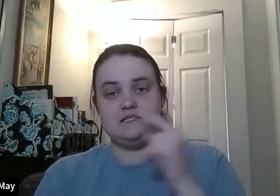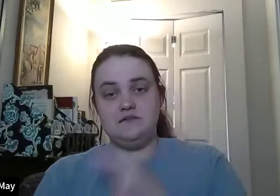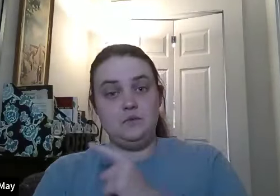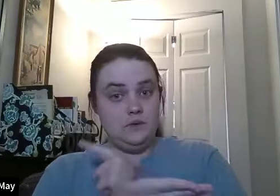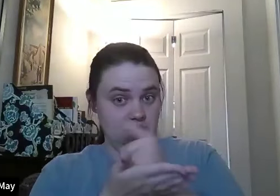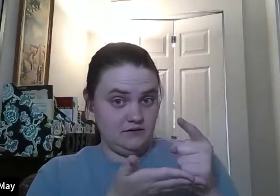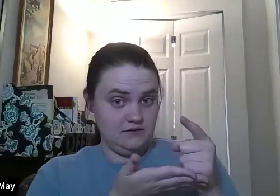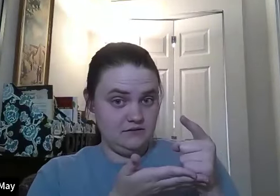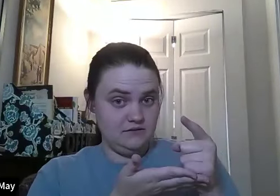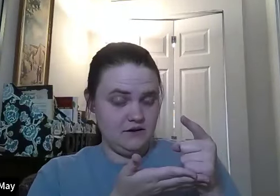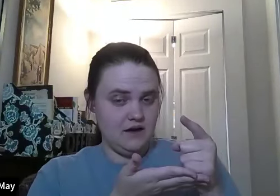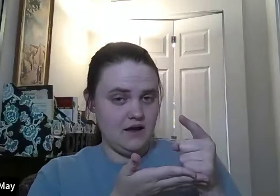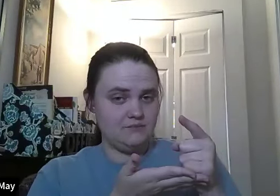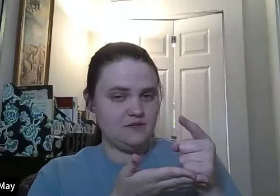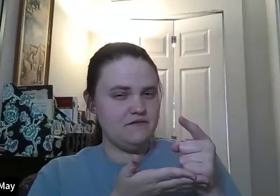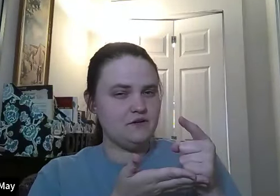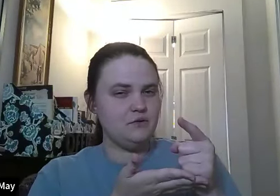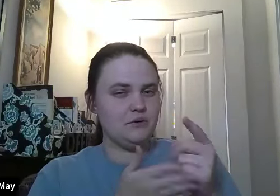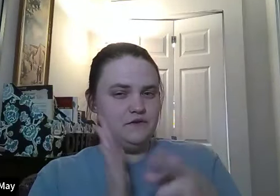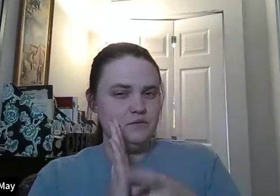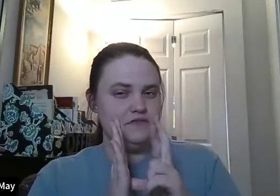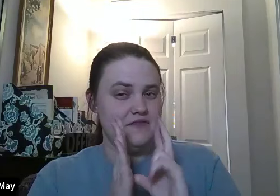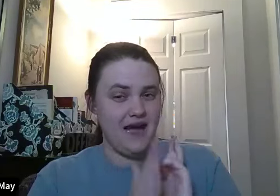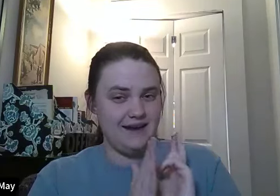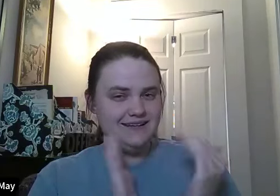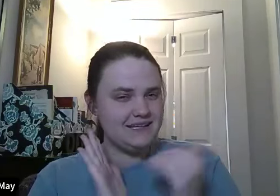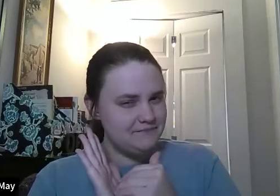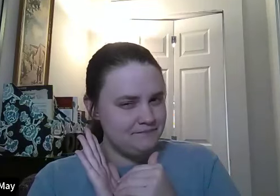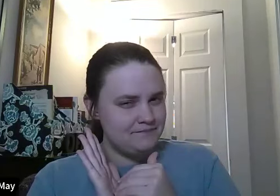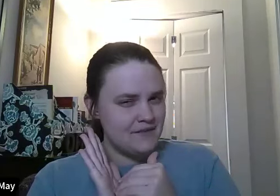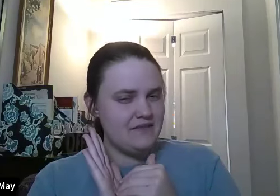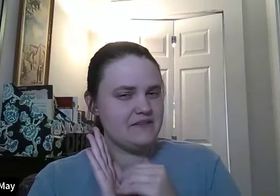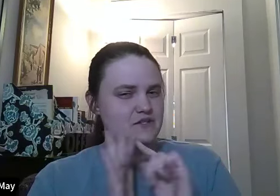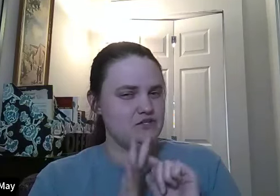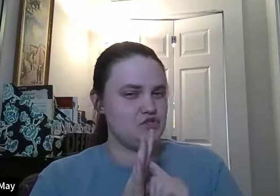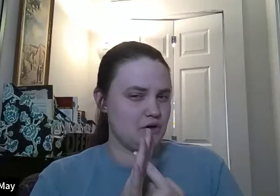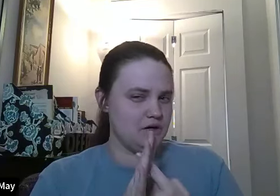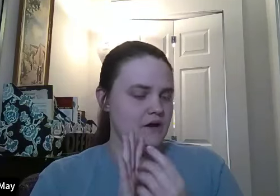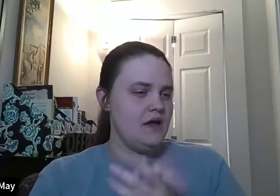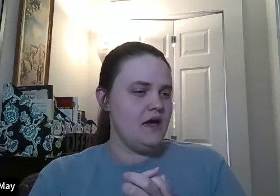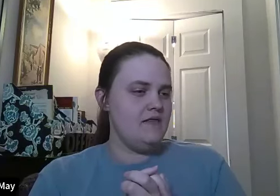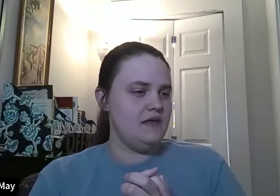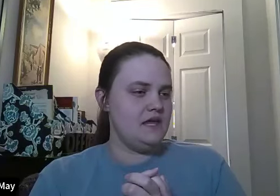of the week. So I figured we'll review with that again. I think that's a good start. And